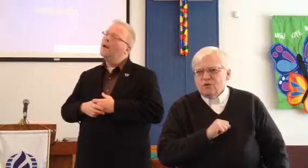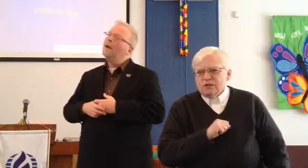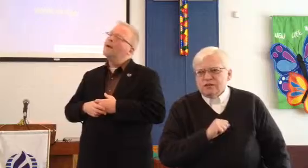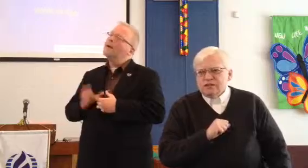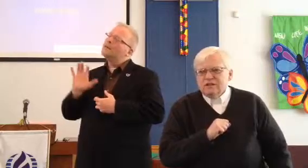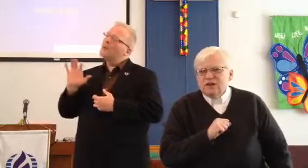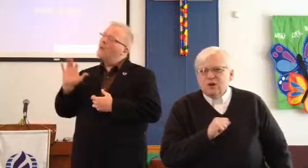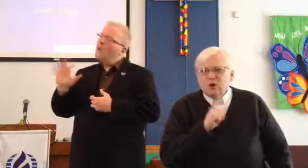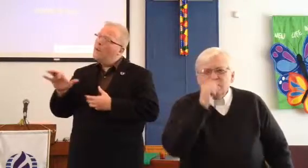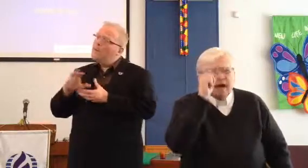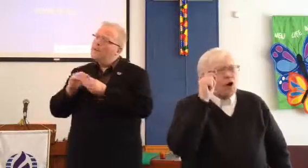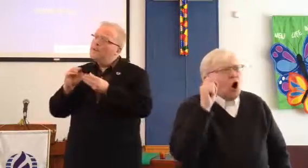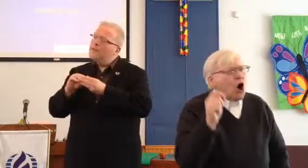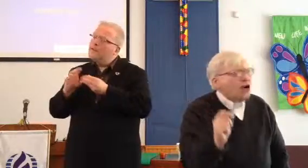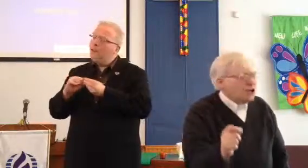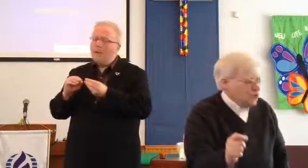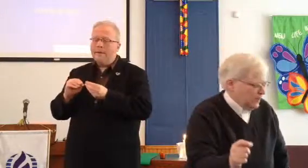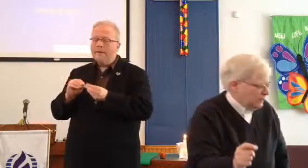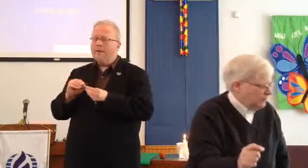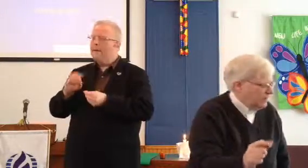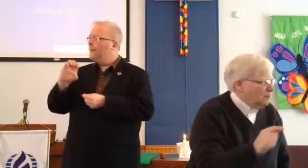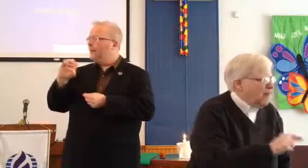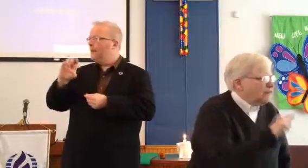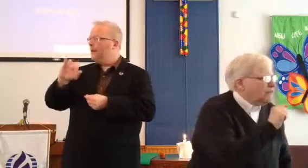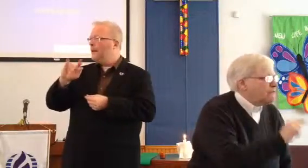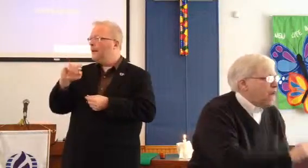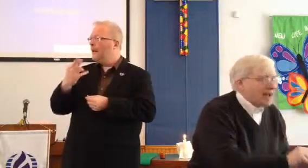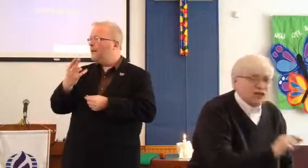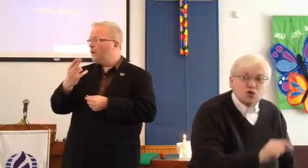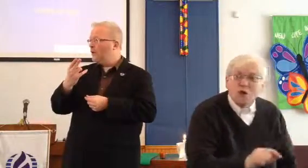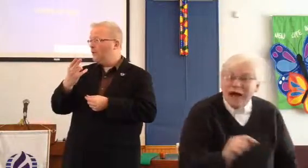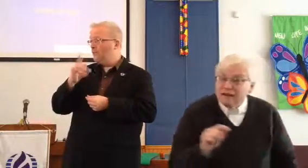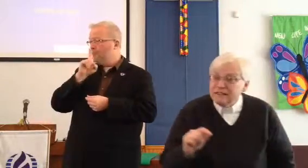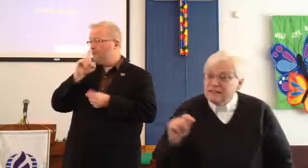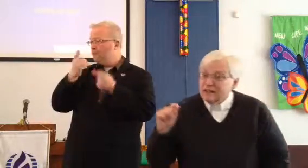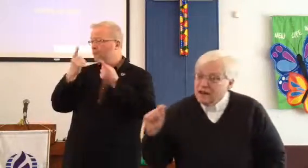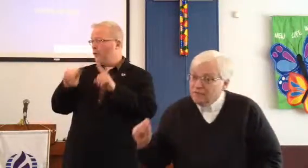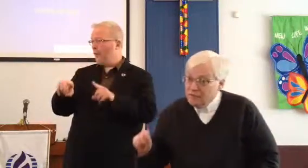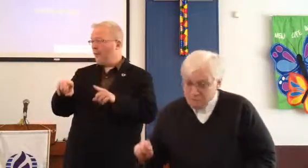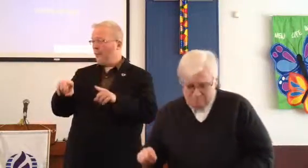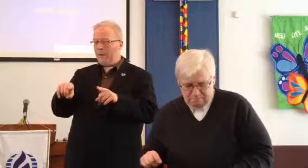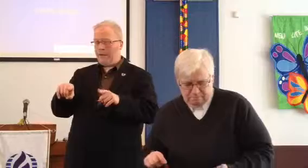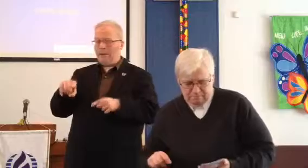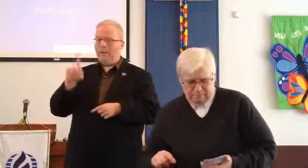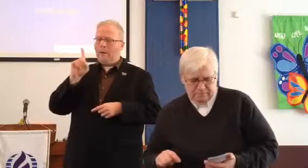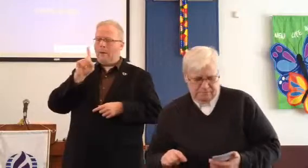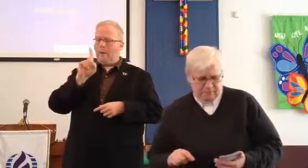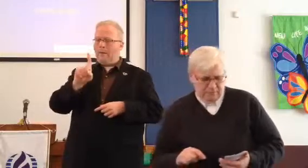these stories without arguing about the factuality of them?